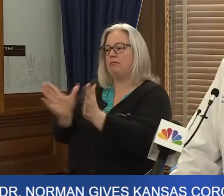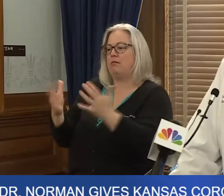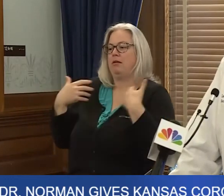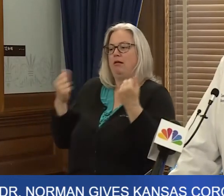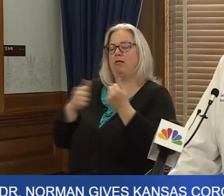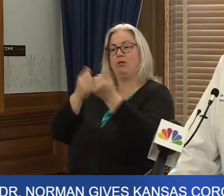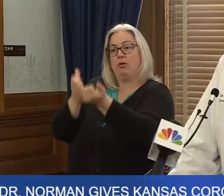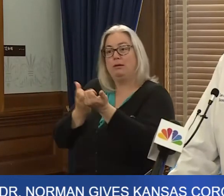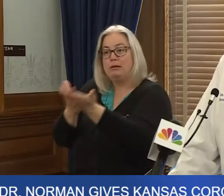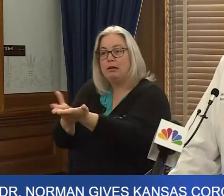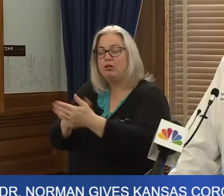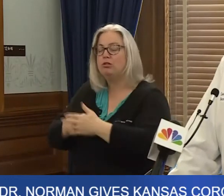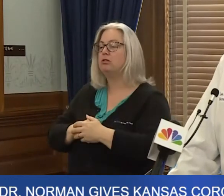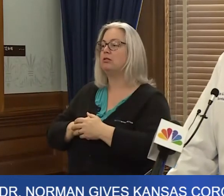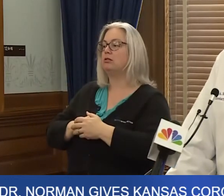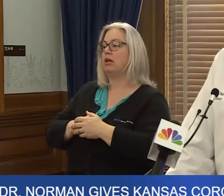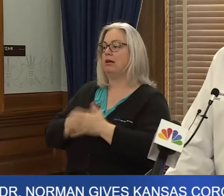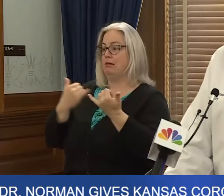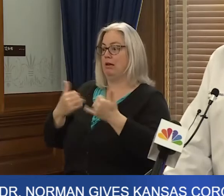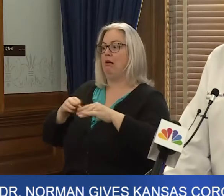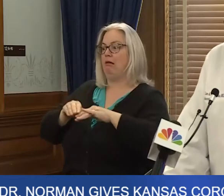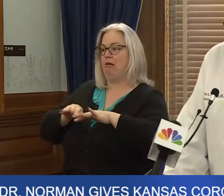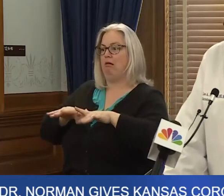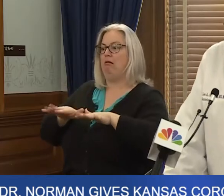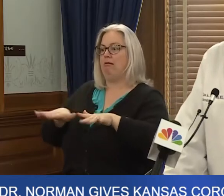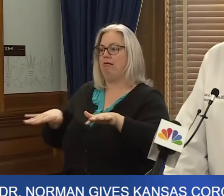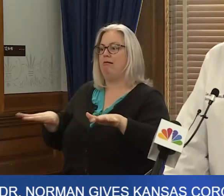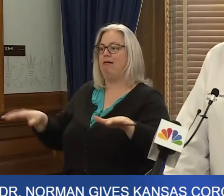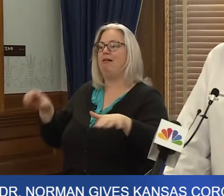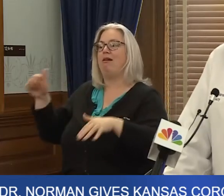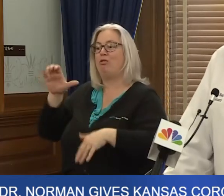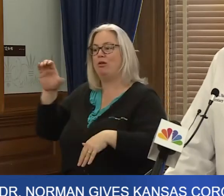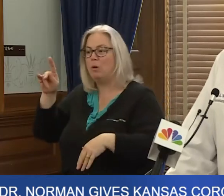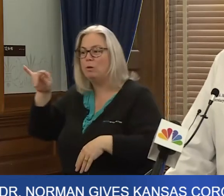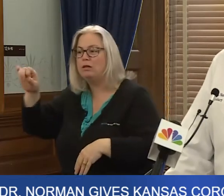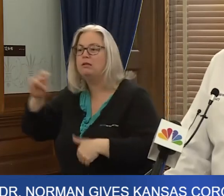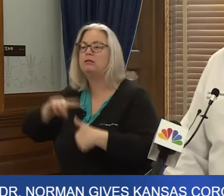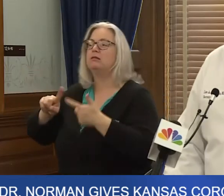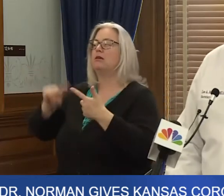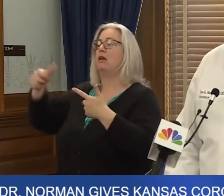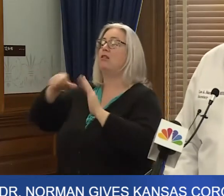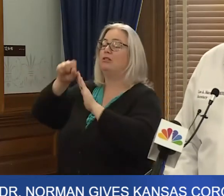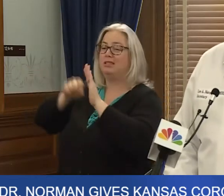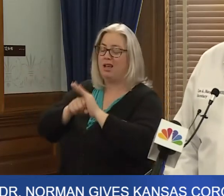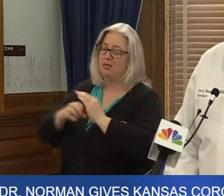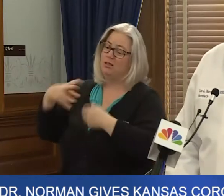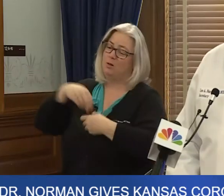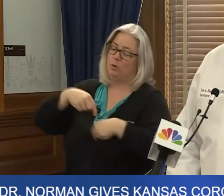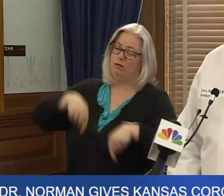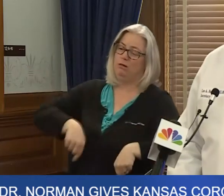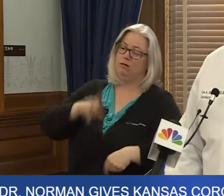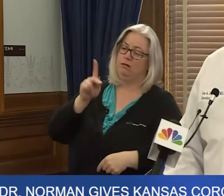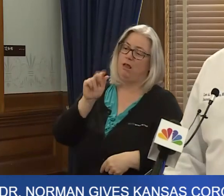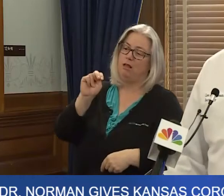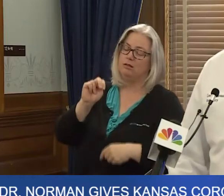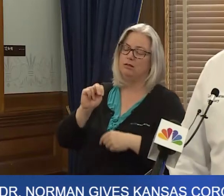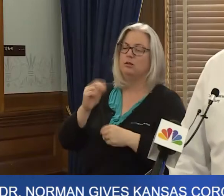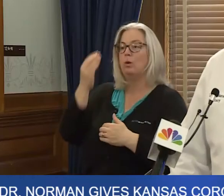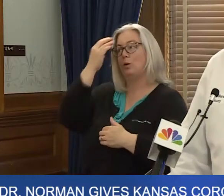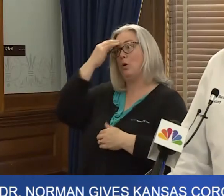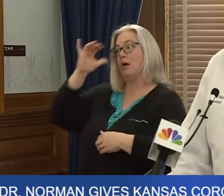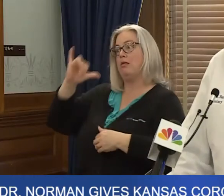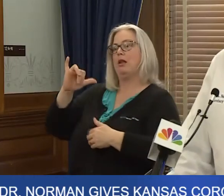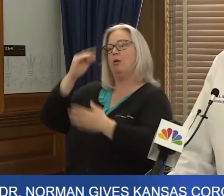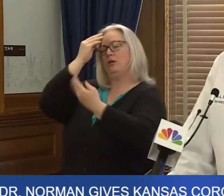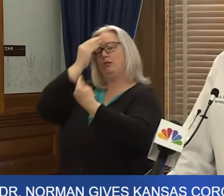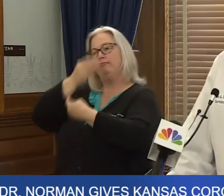recommendations, and they have now spread to other counties and most certainly other states, including Kansas. Knowing this, I want to put